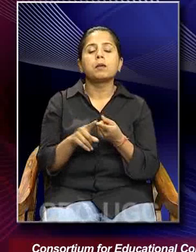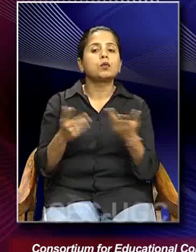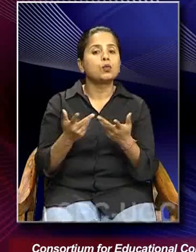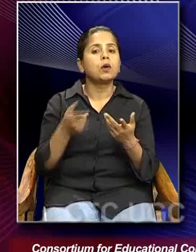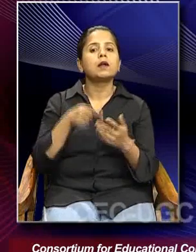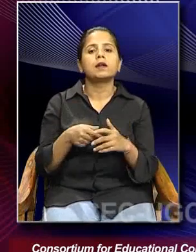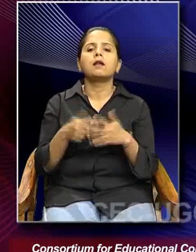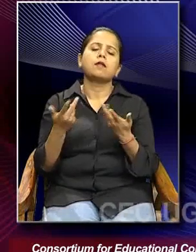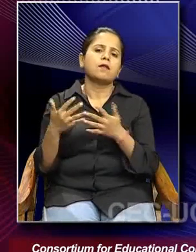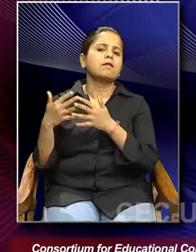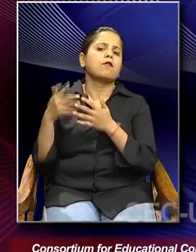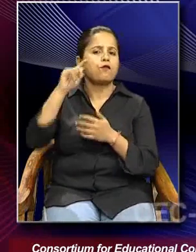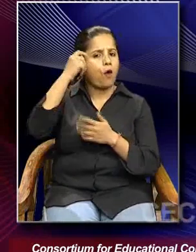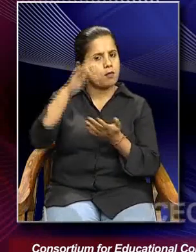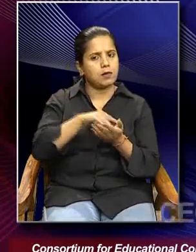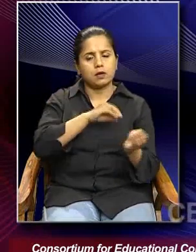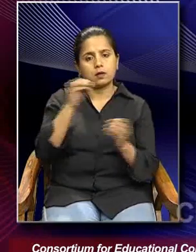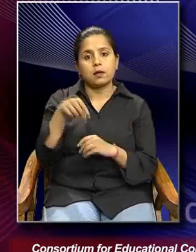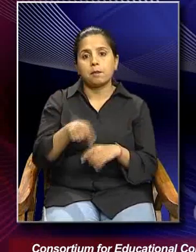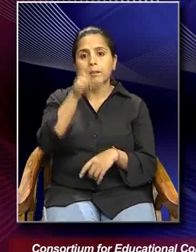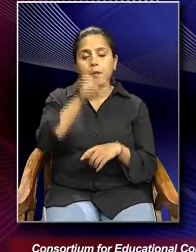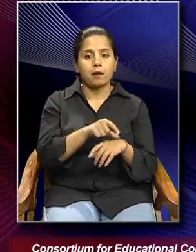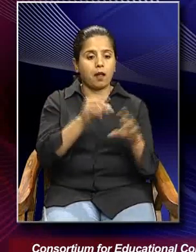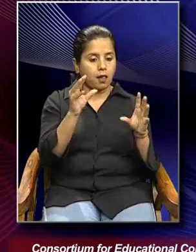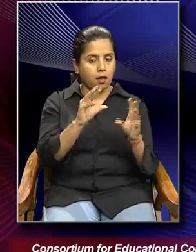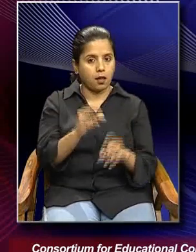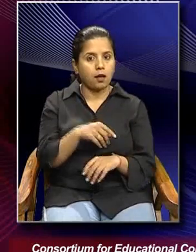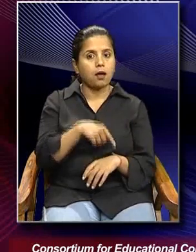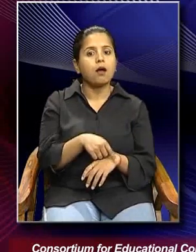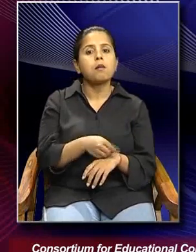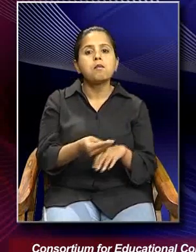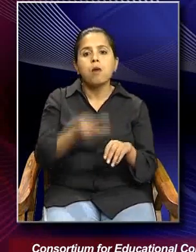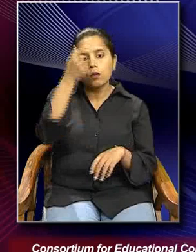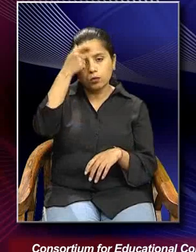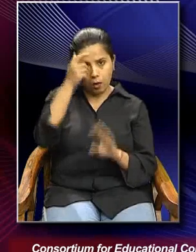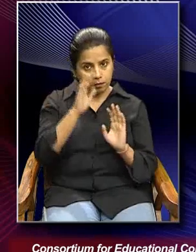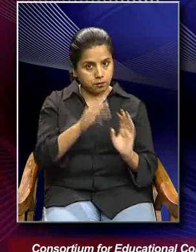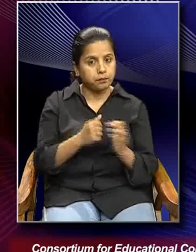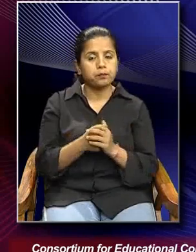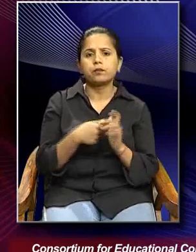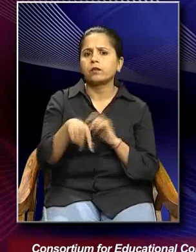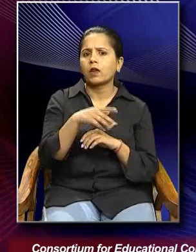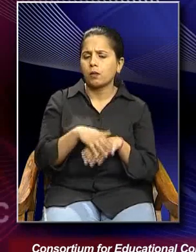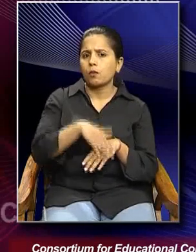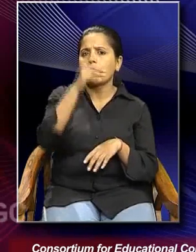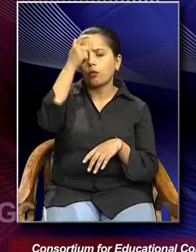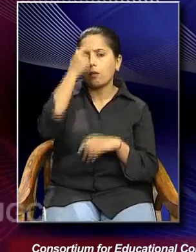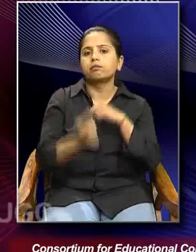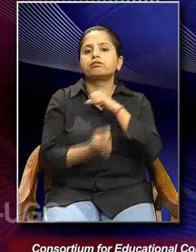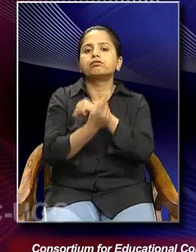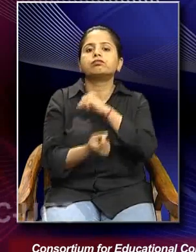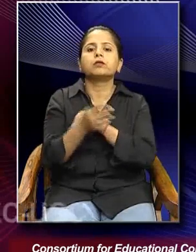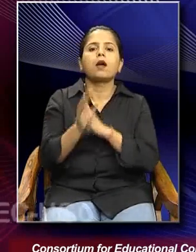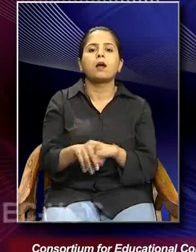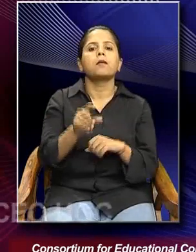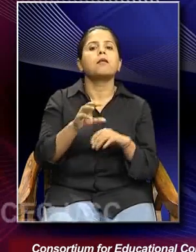in the Western societies, then the scarcity of labor force or the labor problem is reduced. However, it generates a new problem of scarcity at the